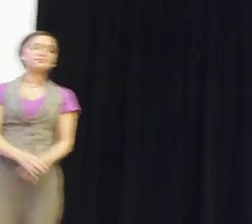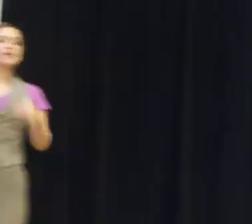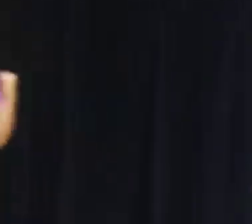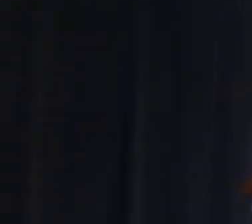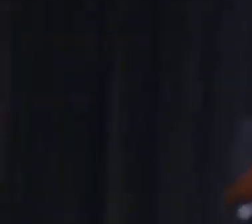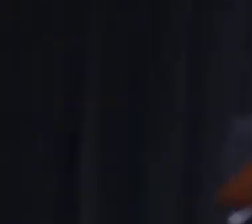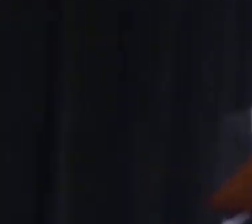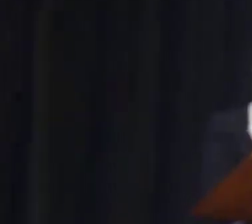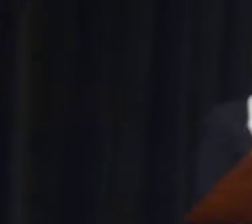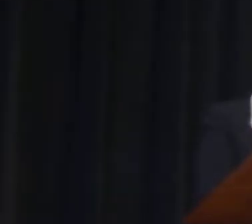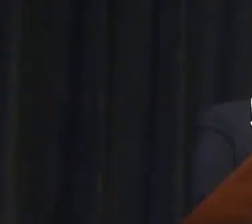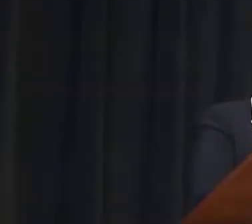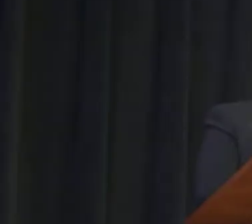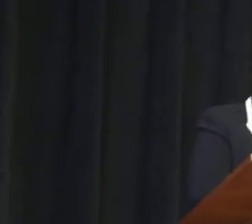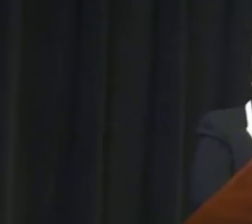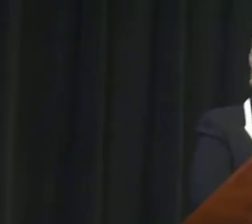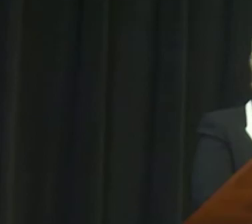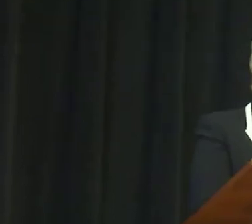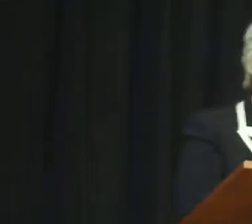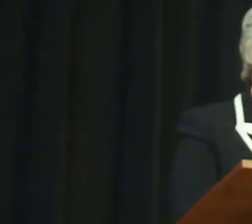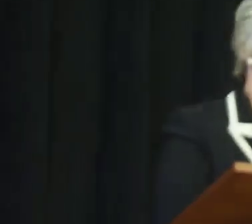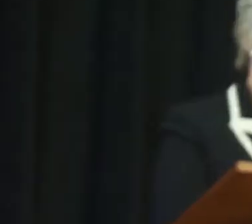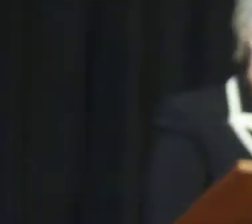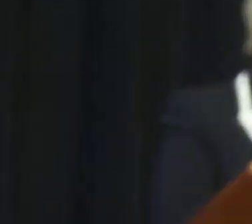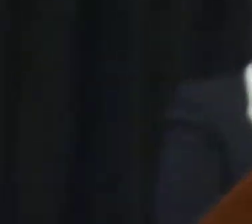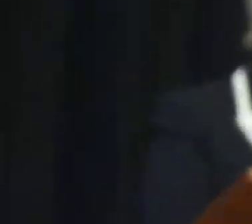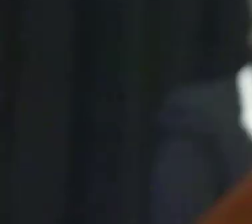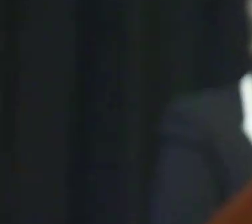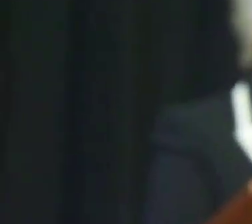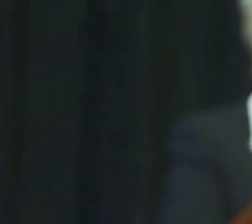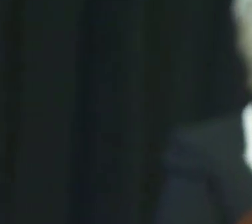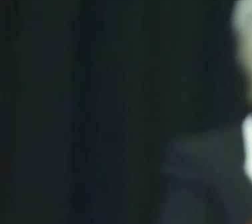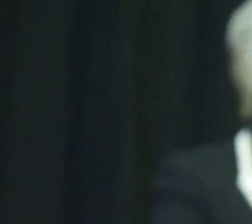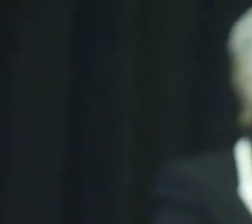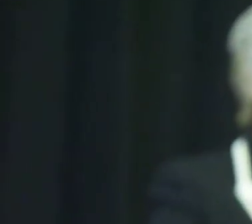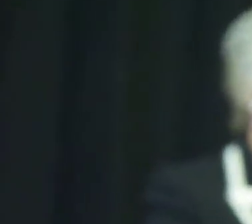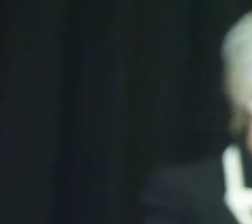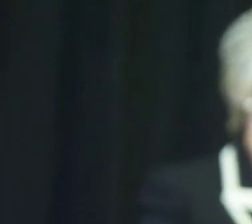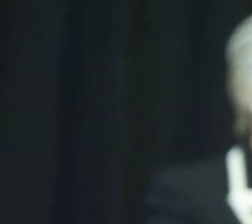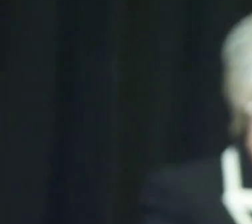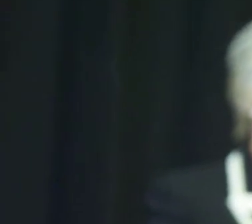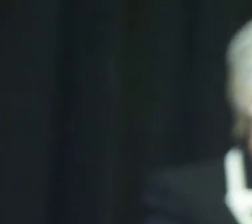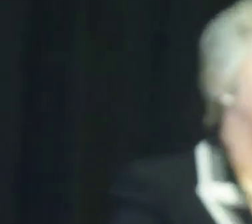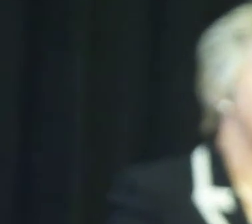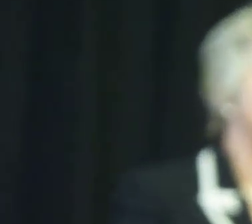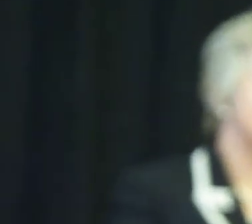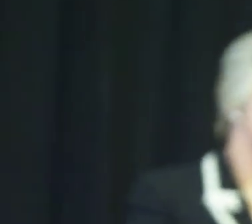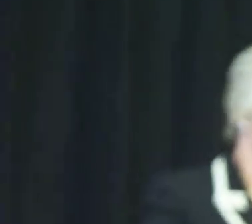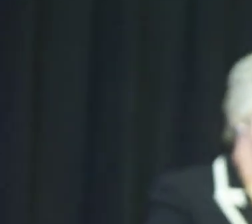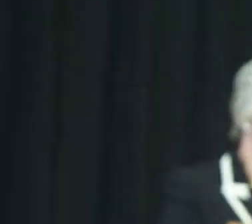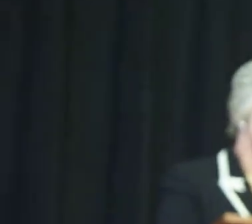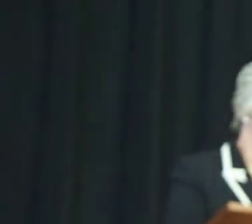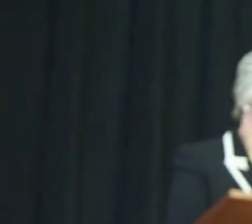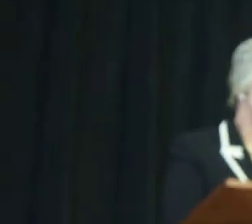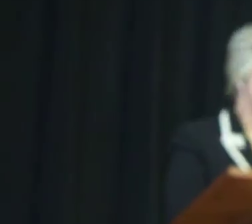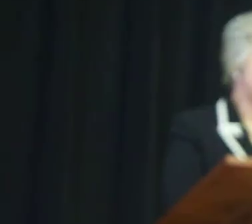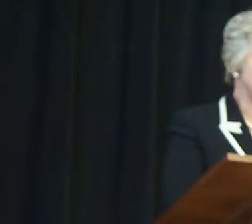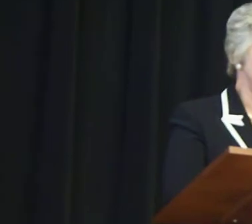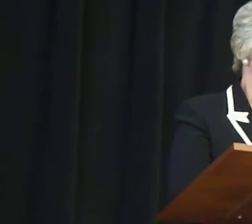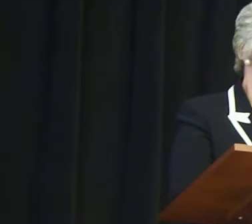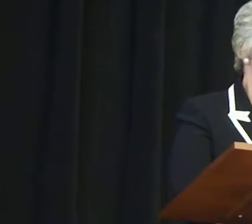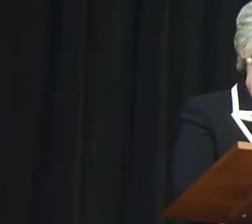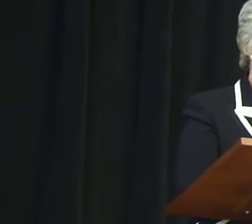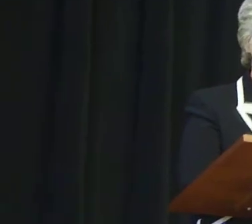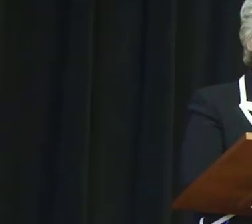Today, we are kicking off Disability Awareness Month, and we're going to spend